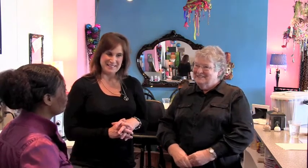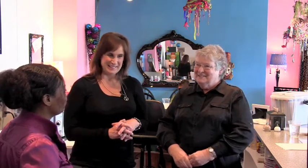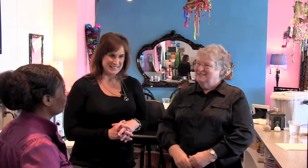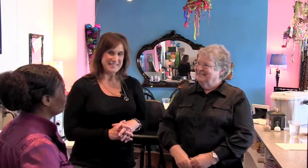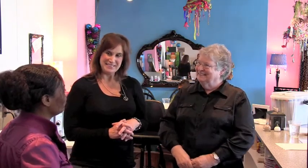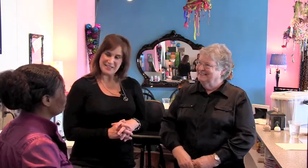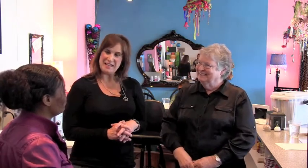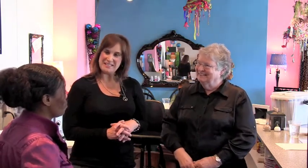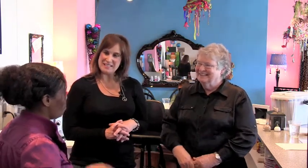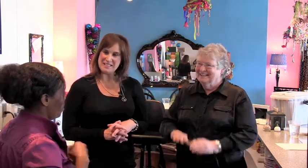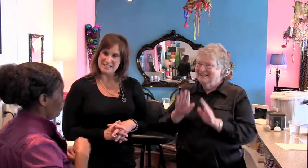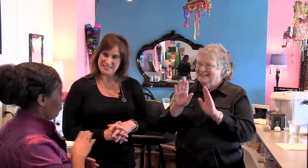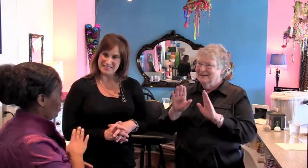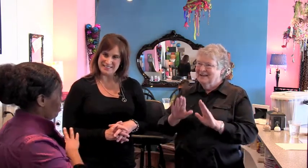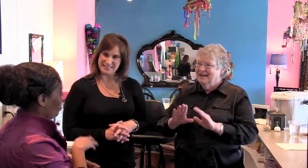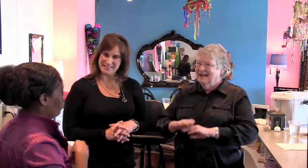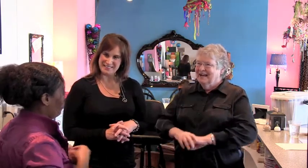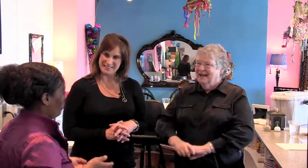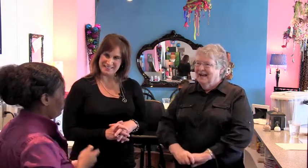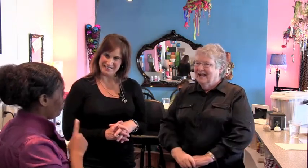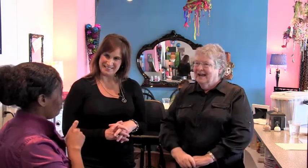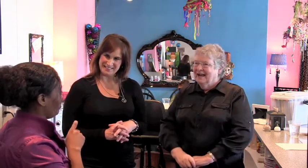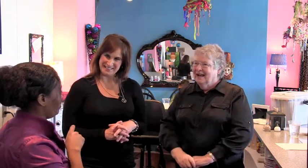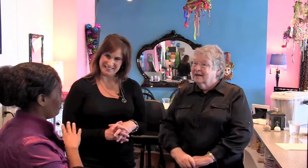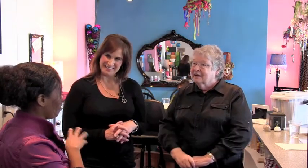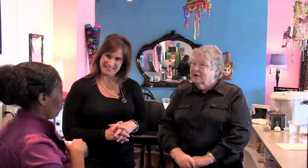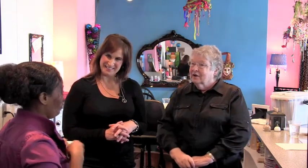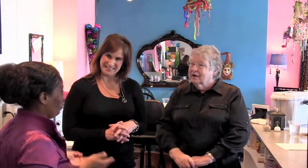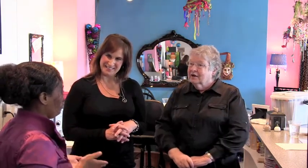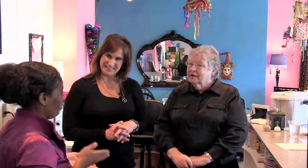Me too. Right.